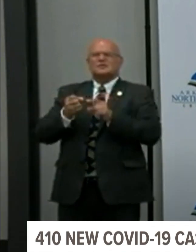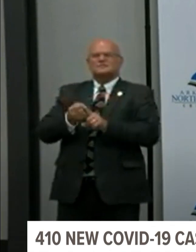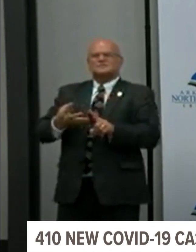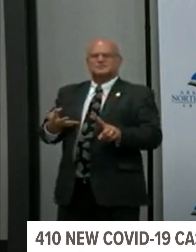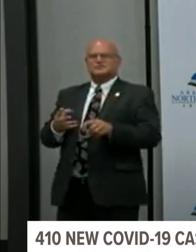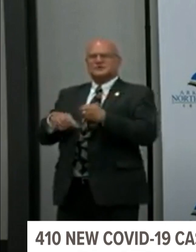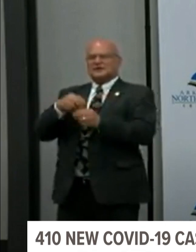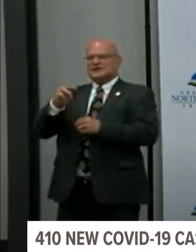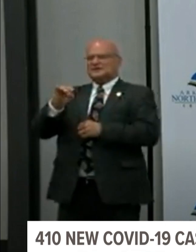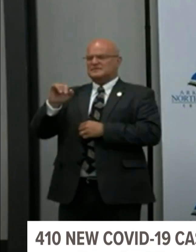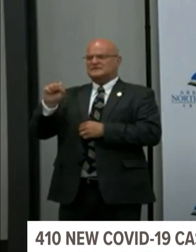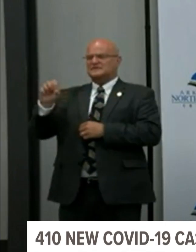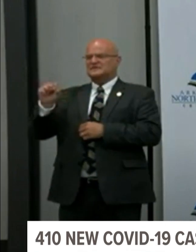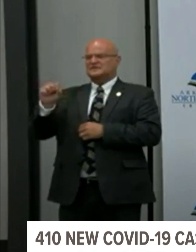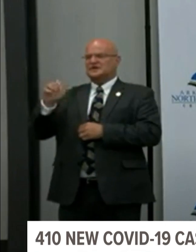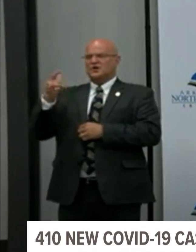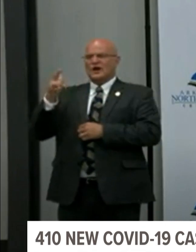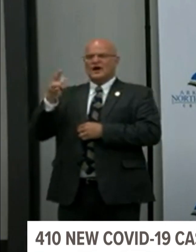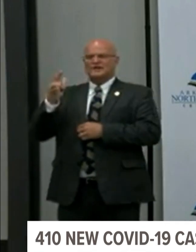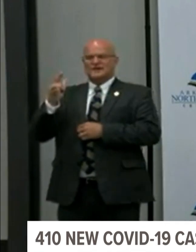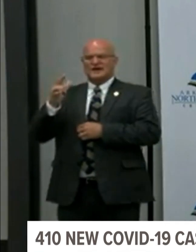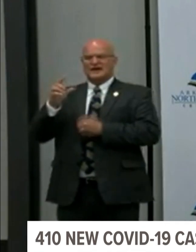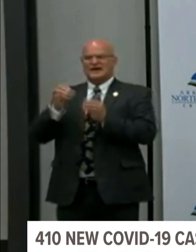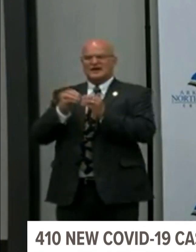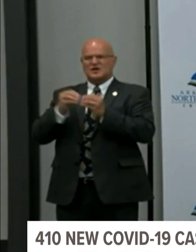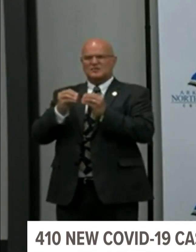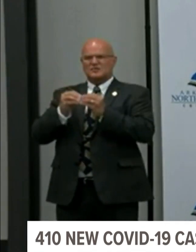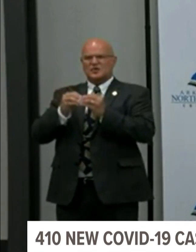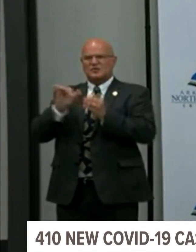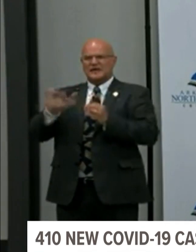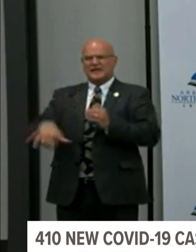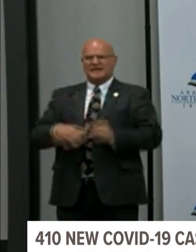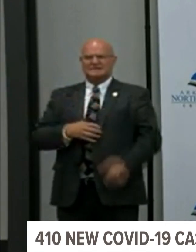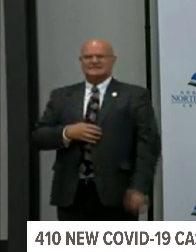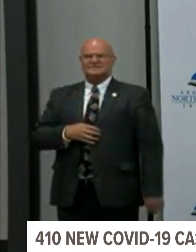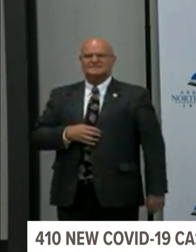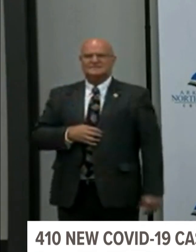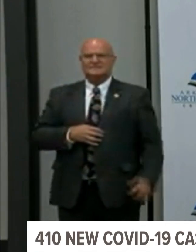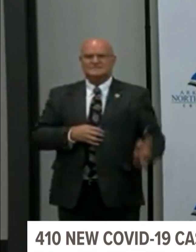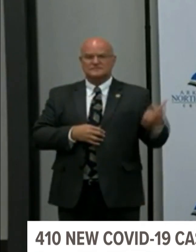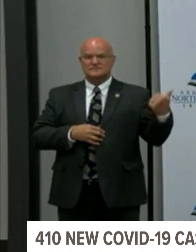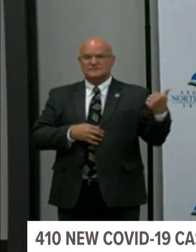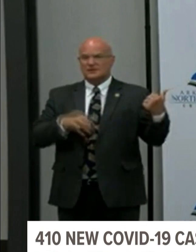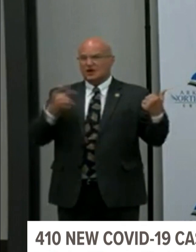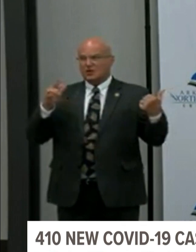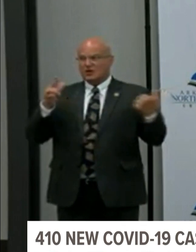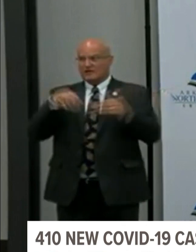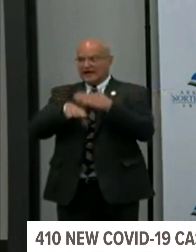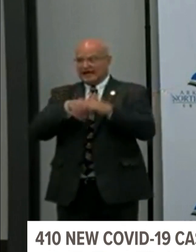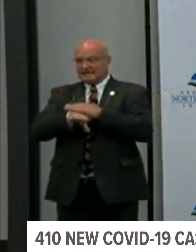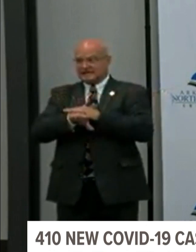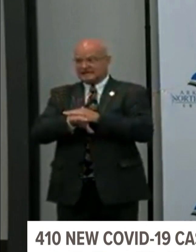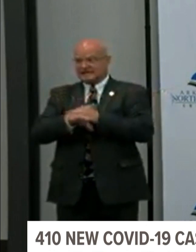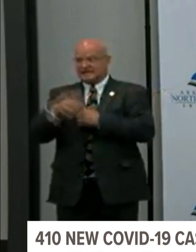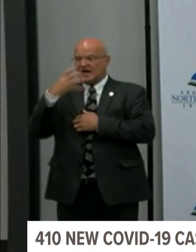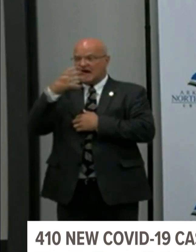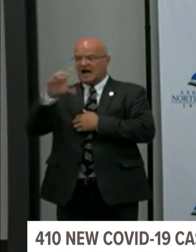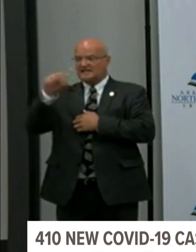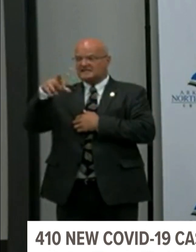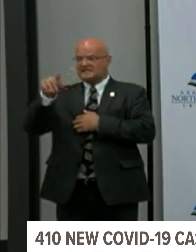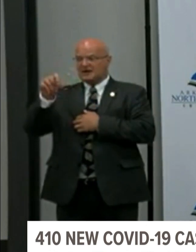on the Mississippi County Wi-Fi devices? Any more details to that? On the Wi-Fi access